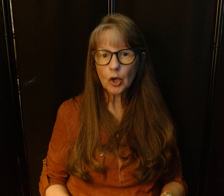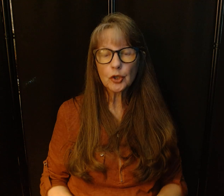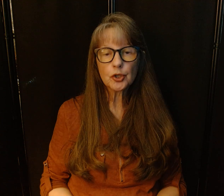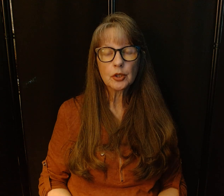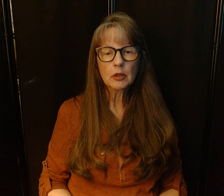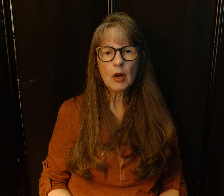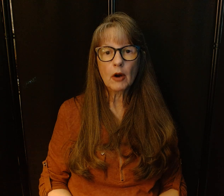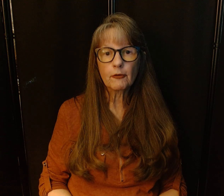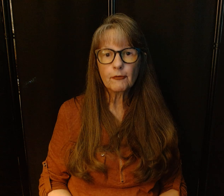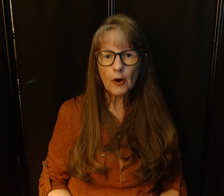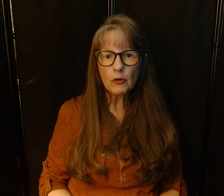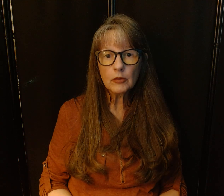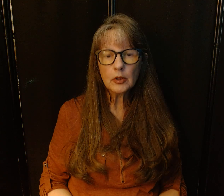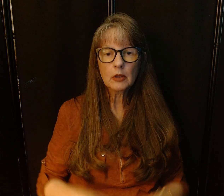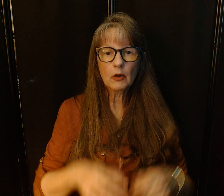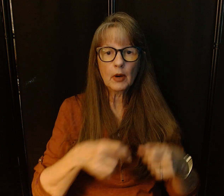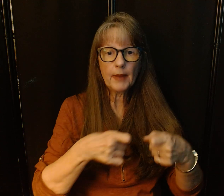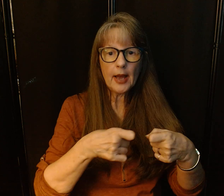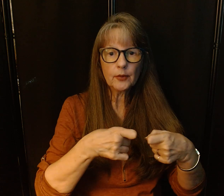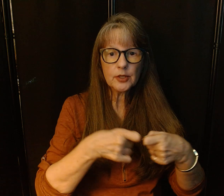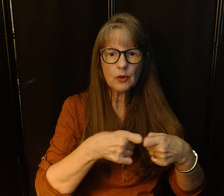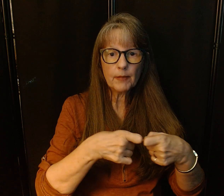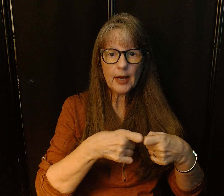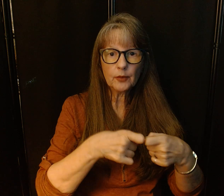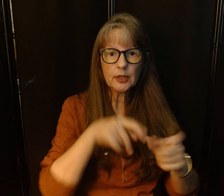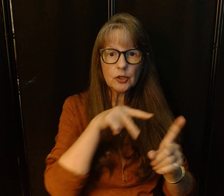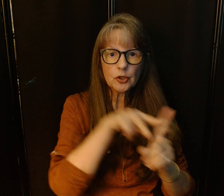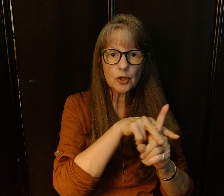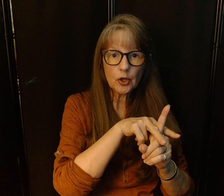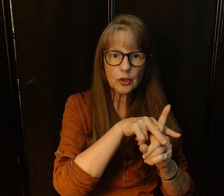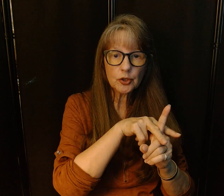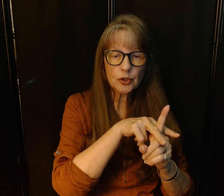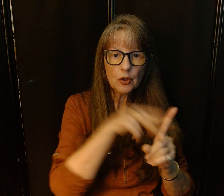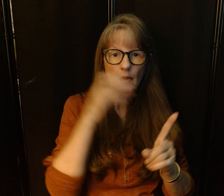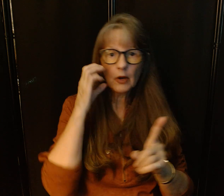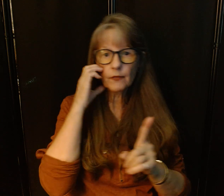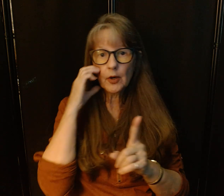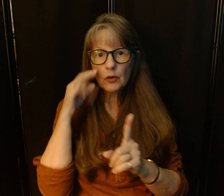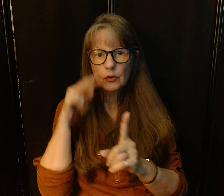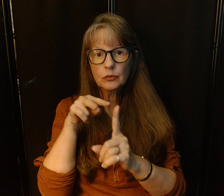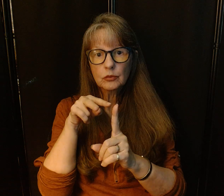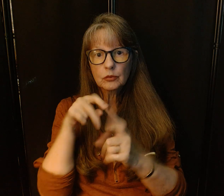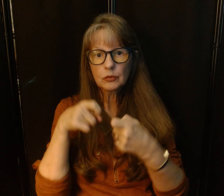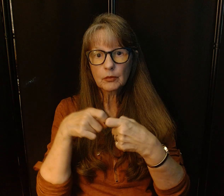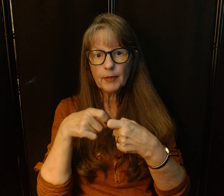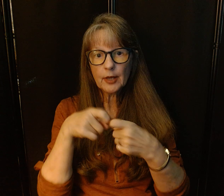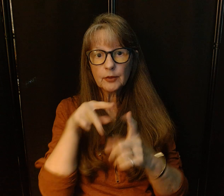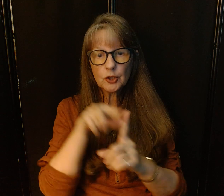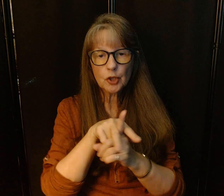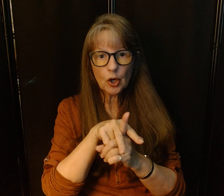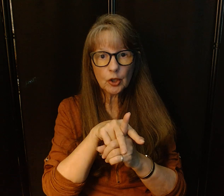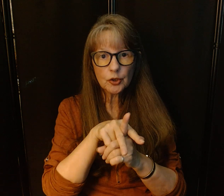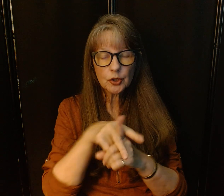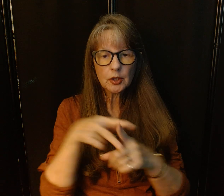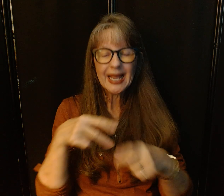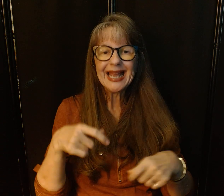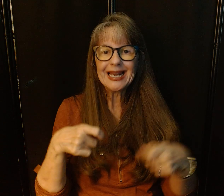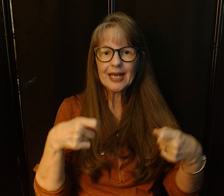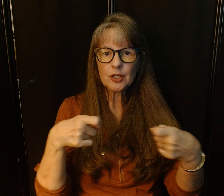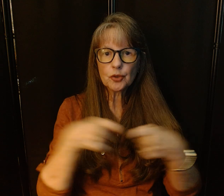charge our phone or our battery. So a battery charge or a phone battery charge.